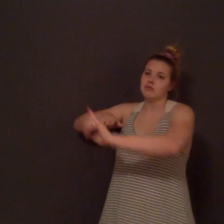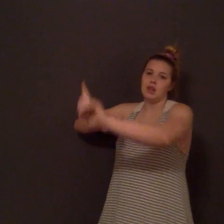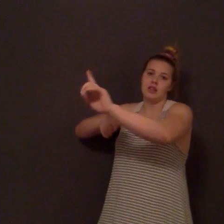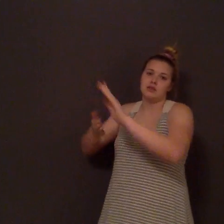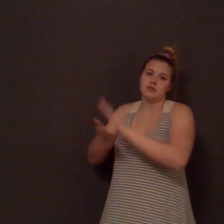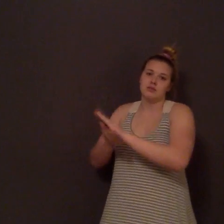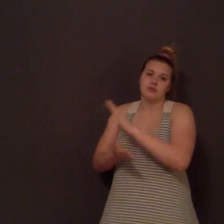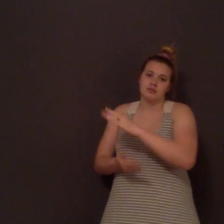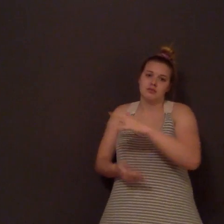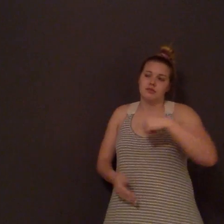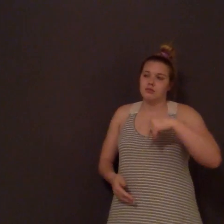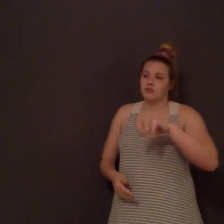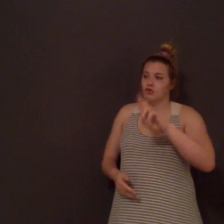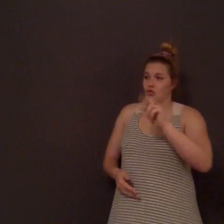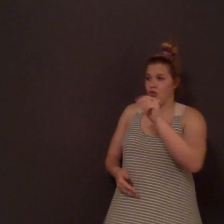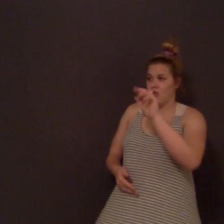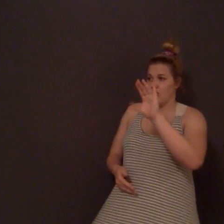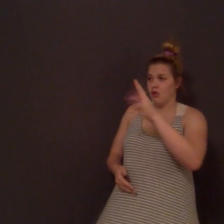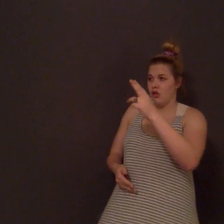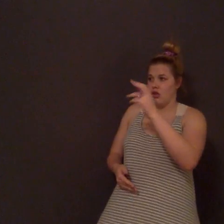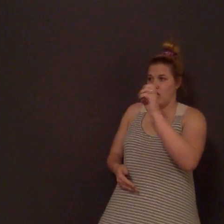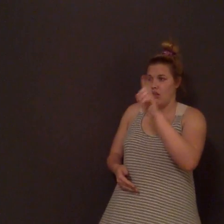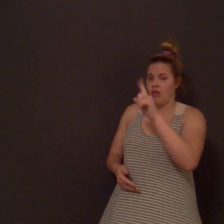much. We are very, very proud of you.